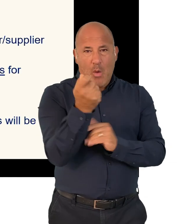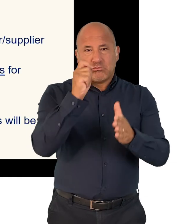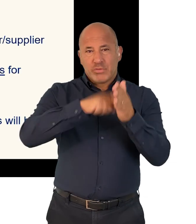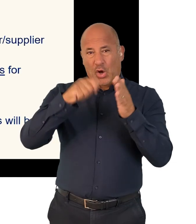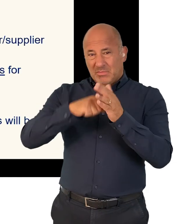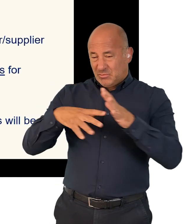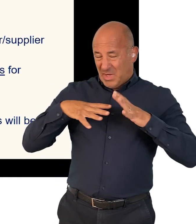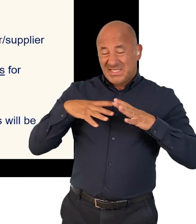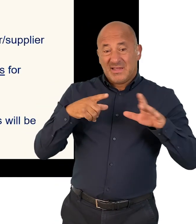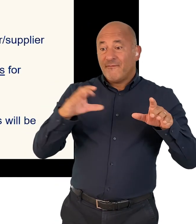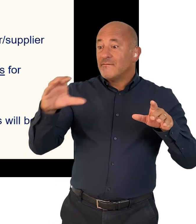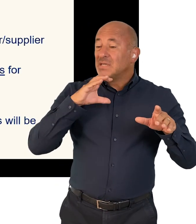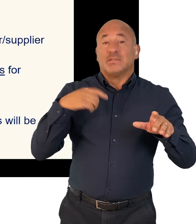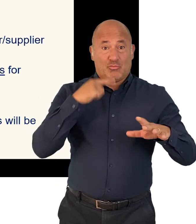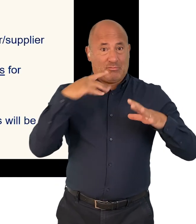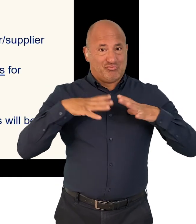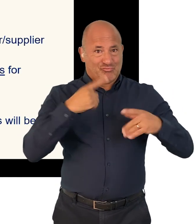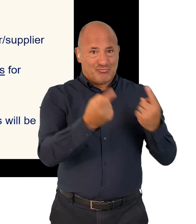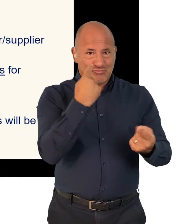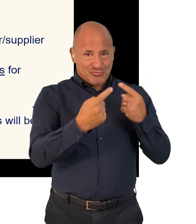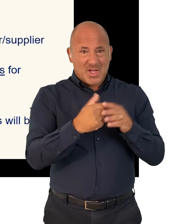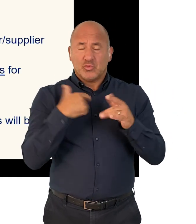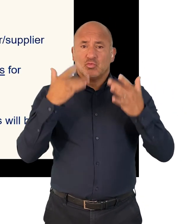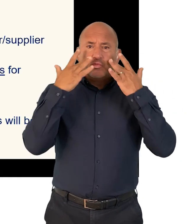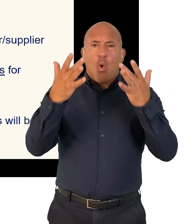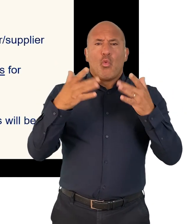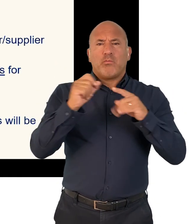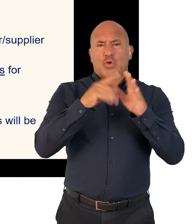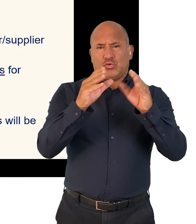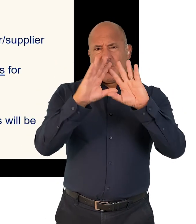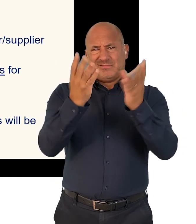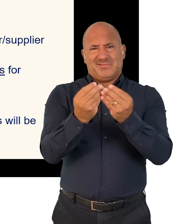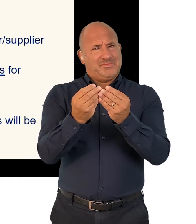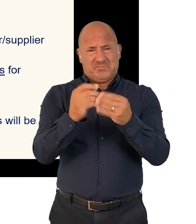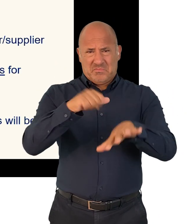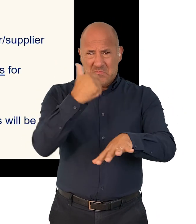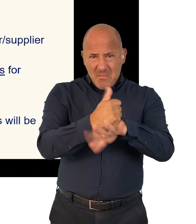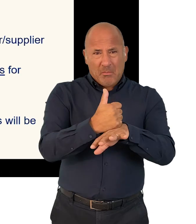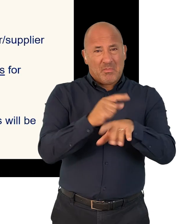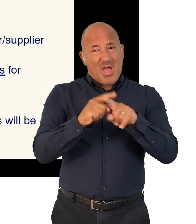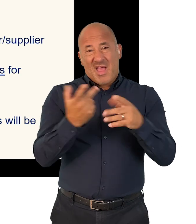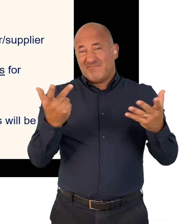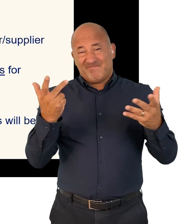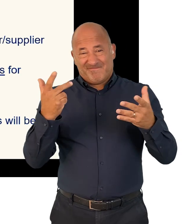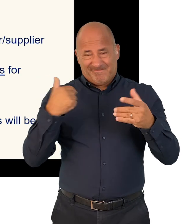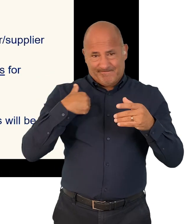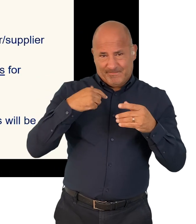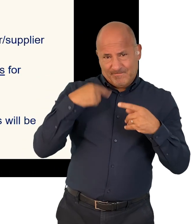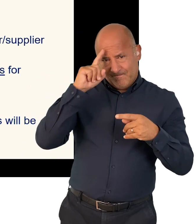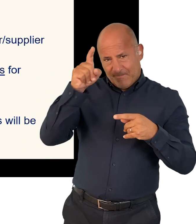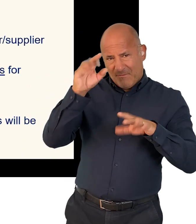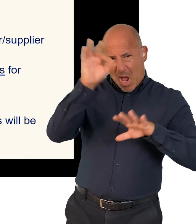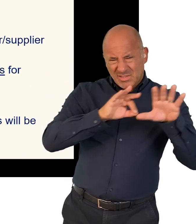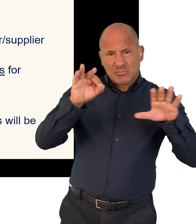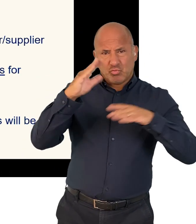procurement work if the funding is confirmed, and they should show that the project scope is fully established, including demonstrating